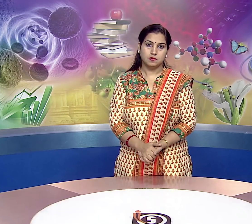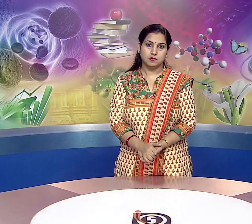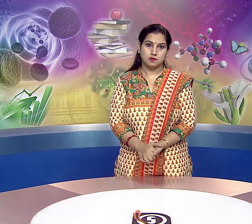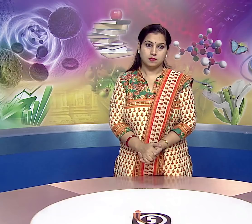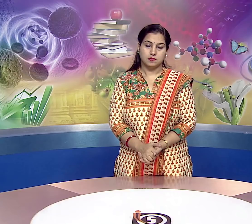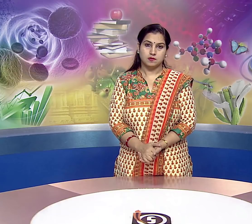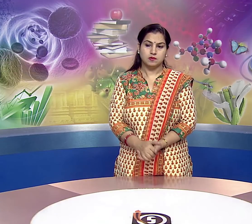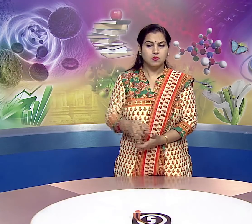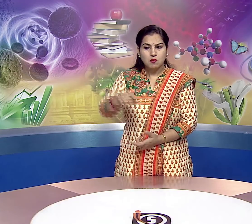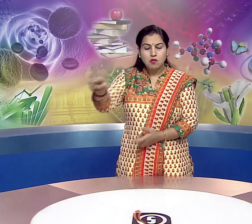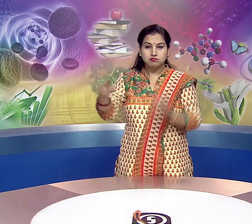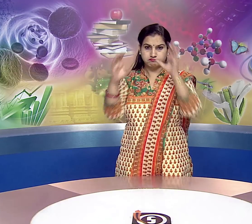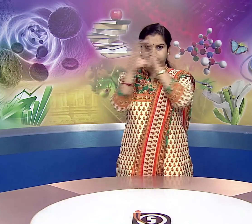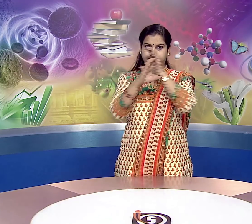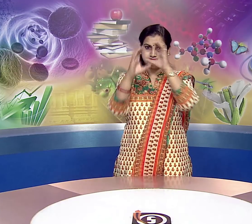They were confused.